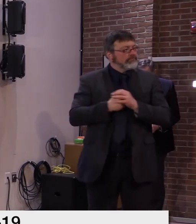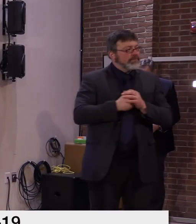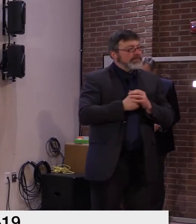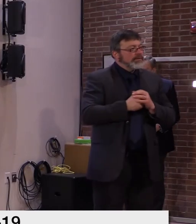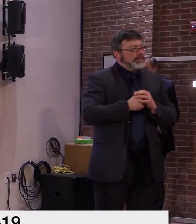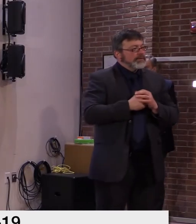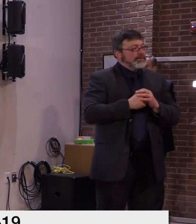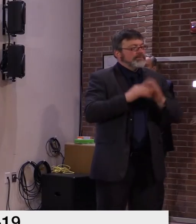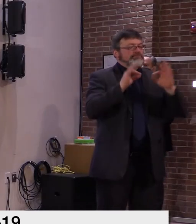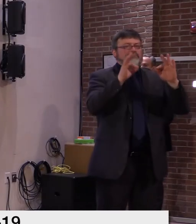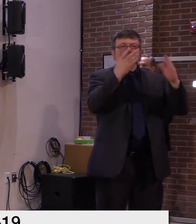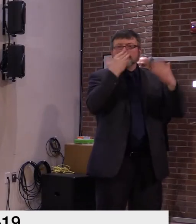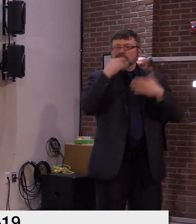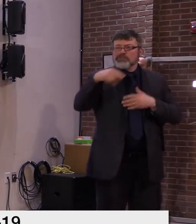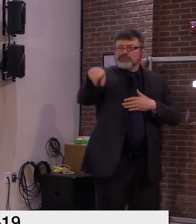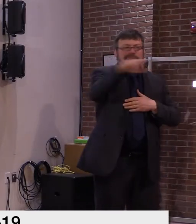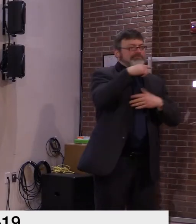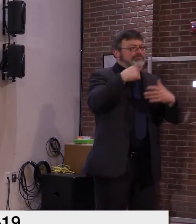Plan framework.